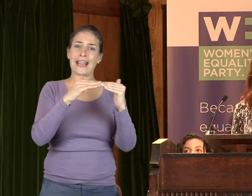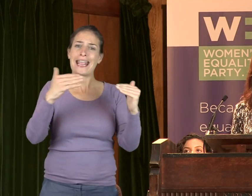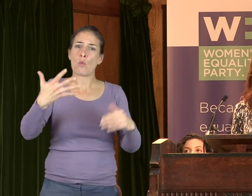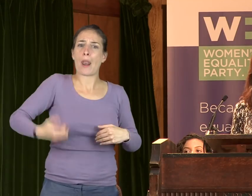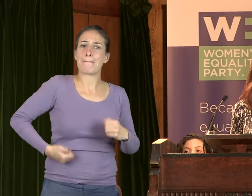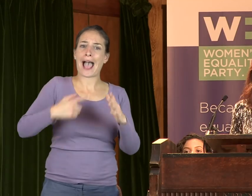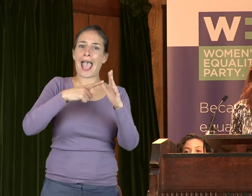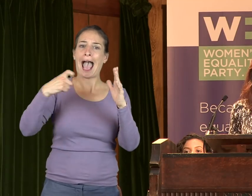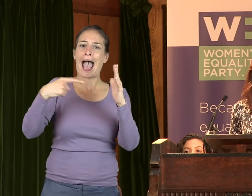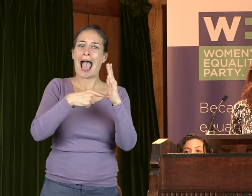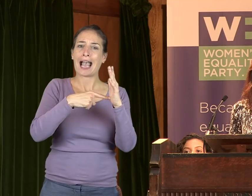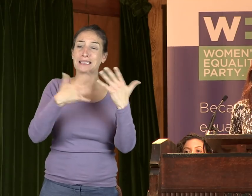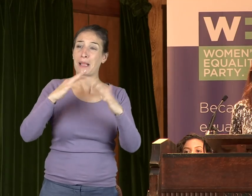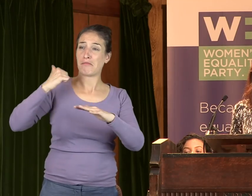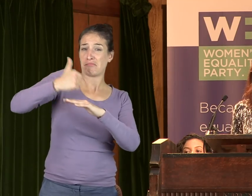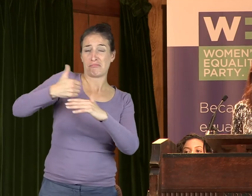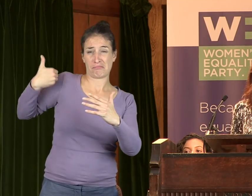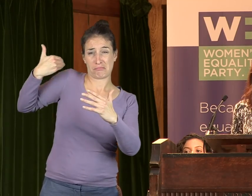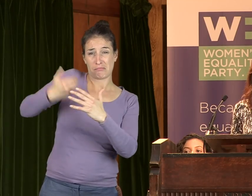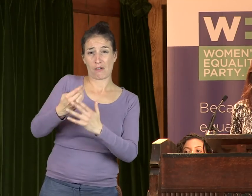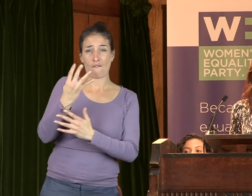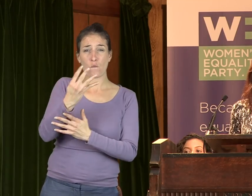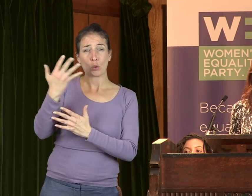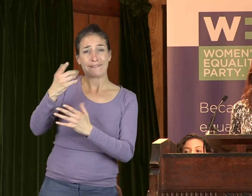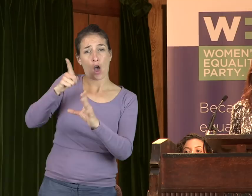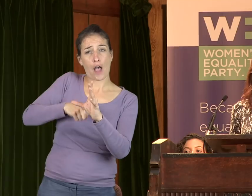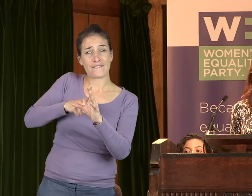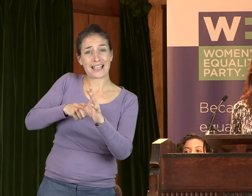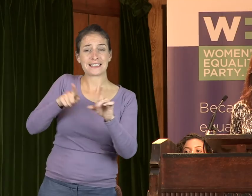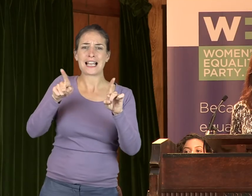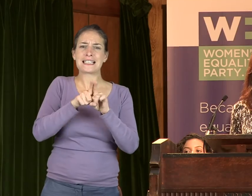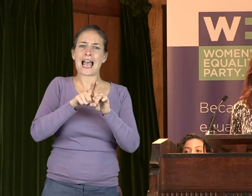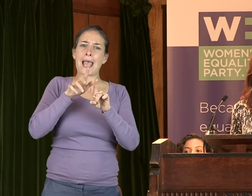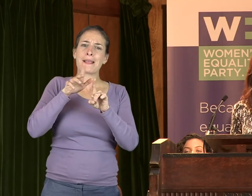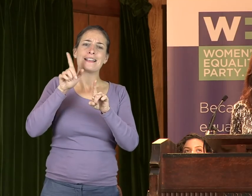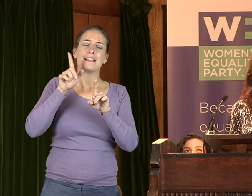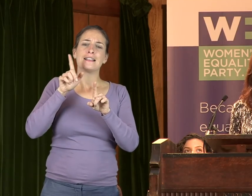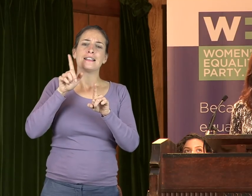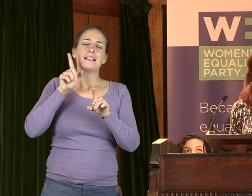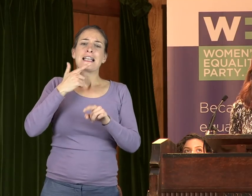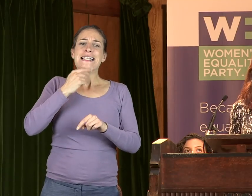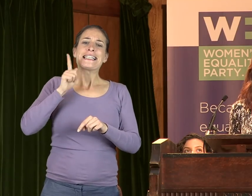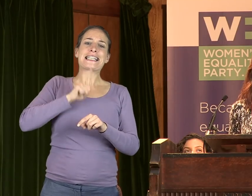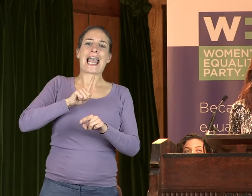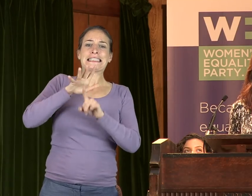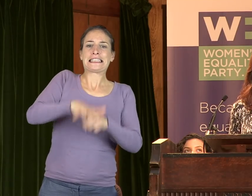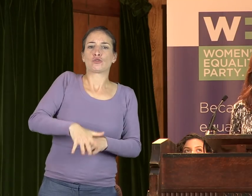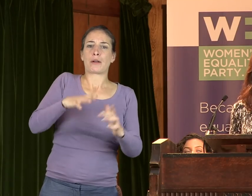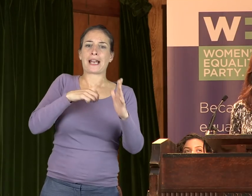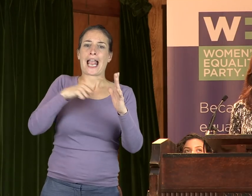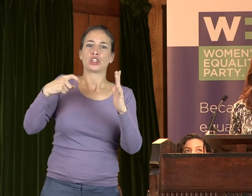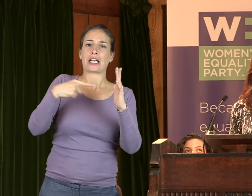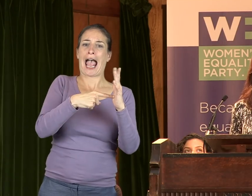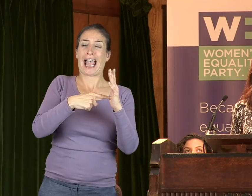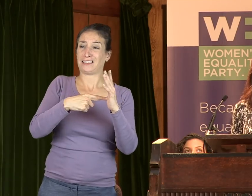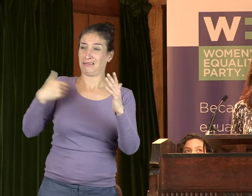statute books for 45 years, the Sex Discrimination Act for nearly 40, but women still earn